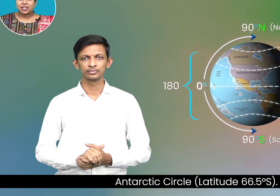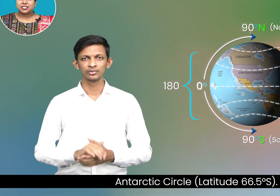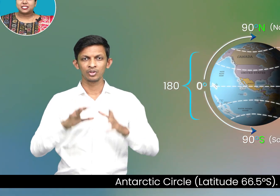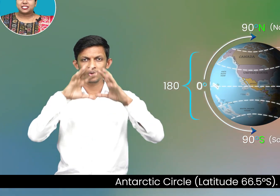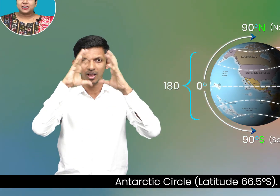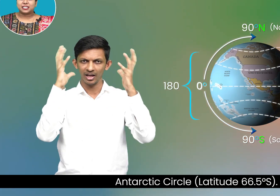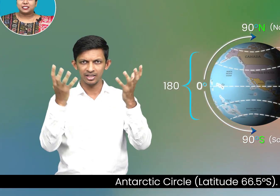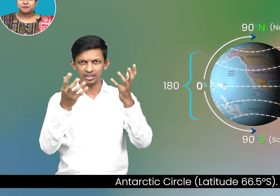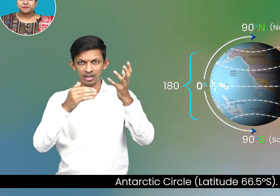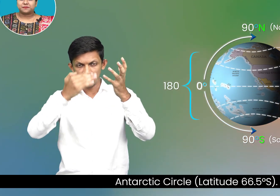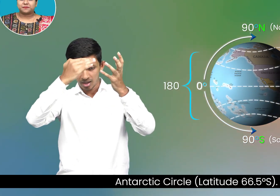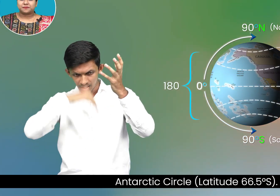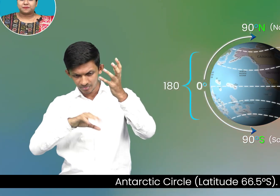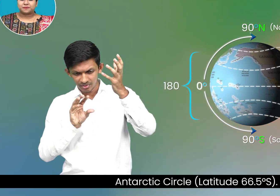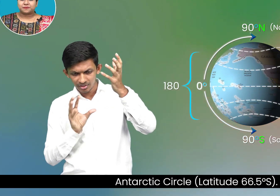Antarctic Circle.